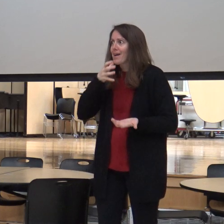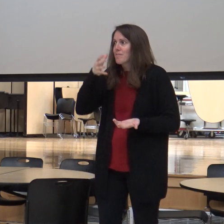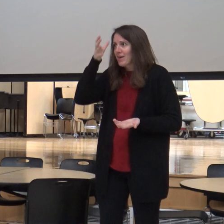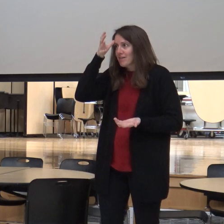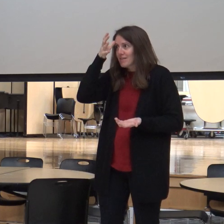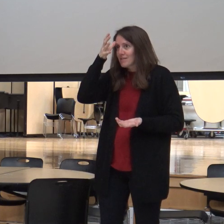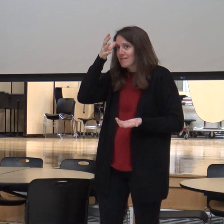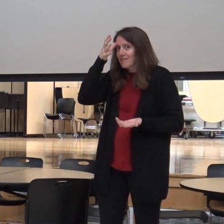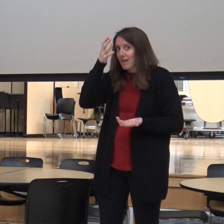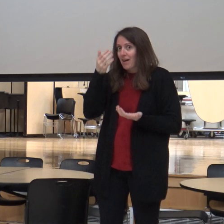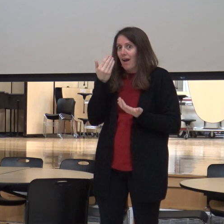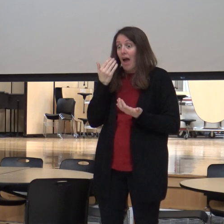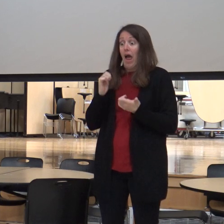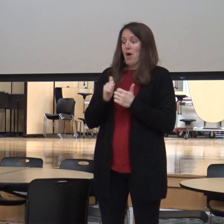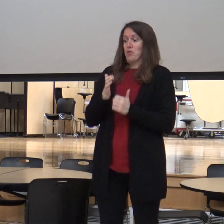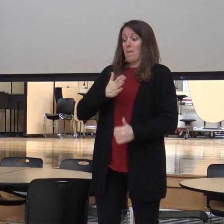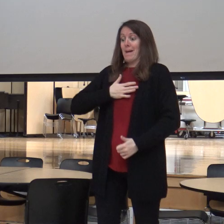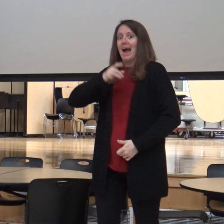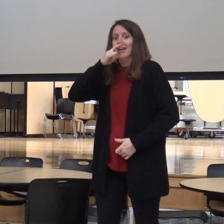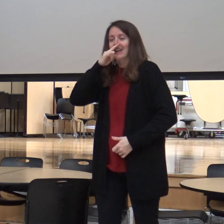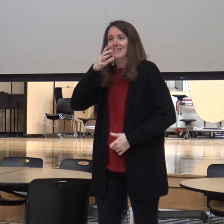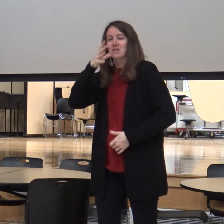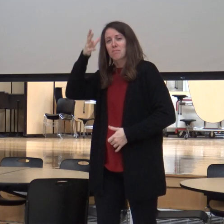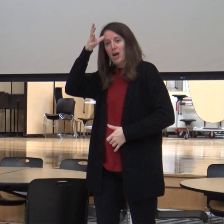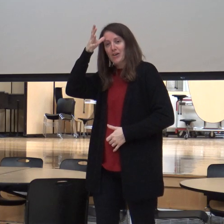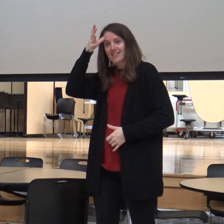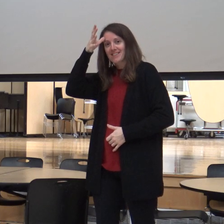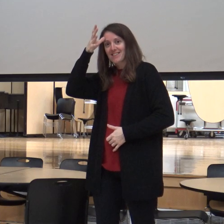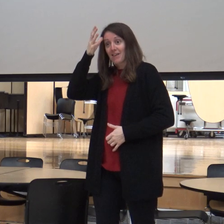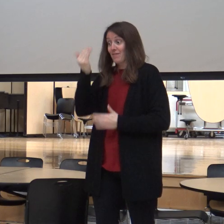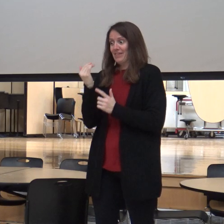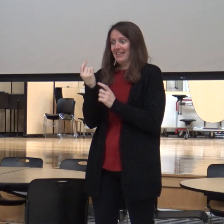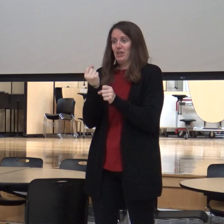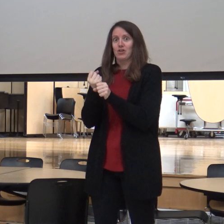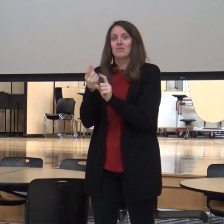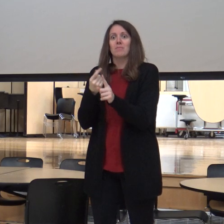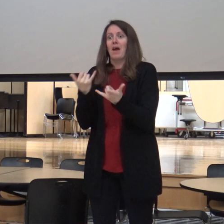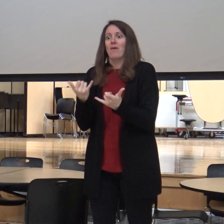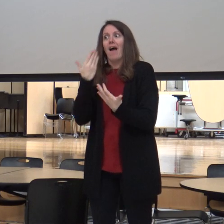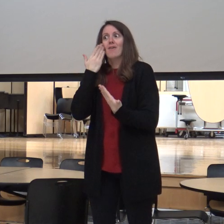years. And so I don't know if blame it is it. But part of it is I understand.